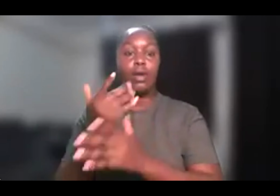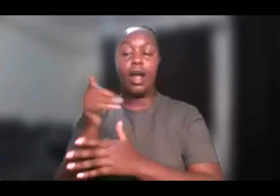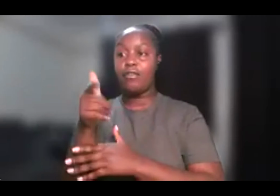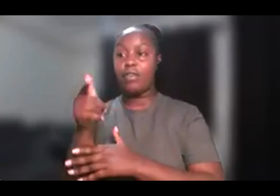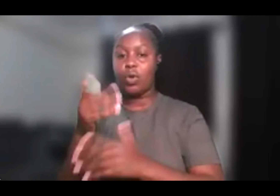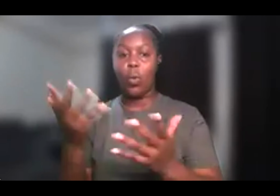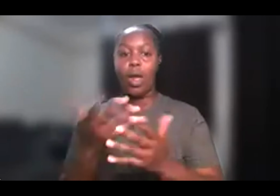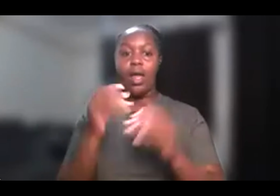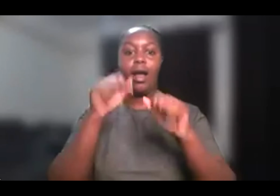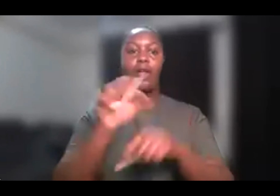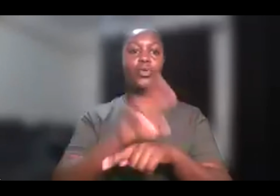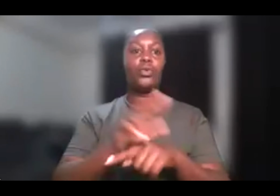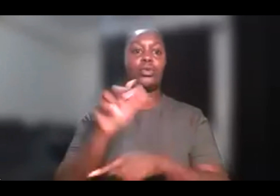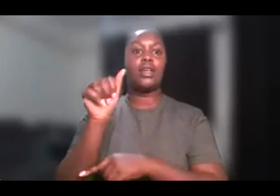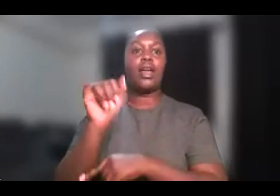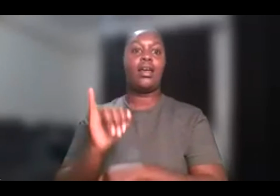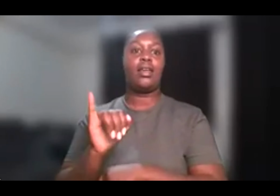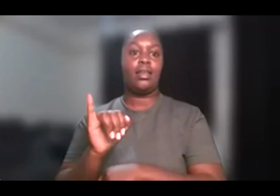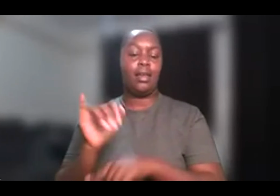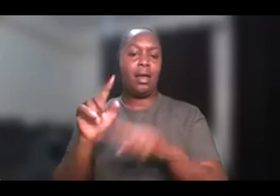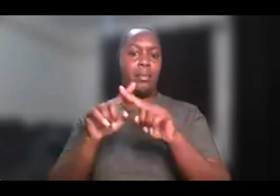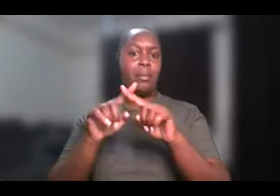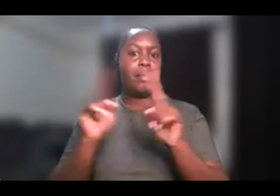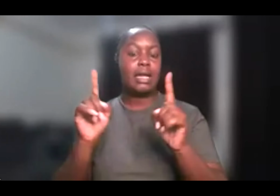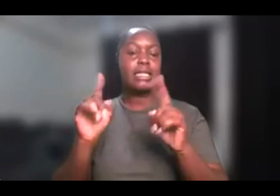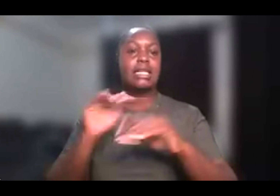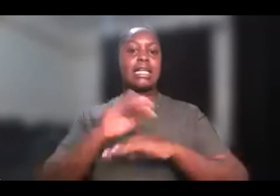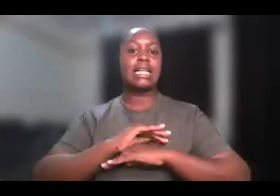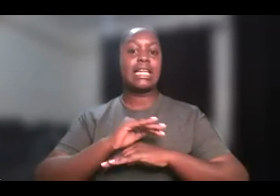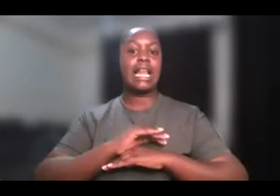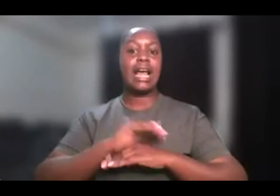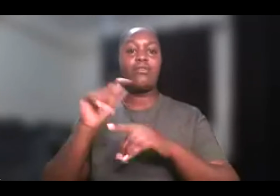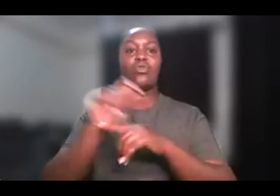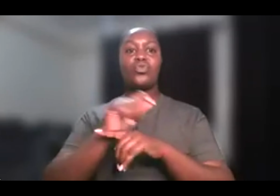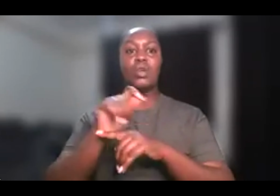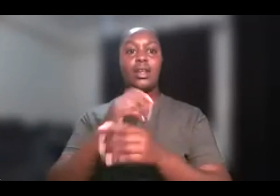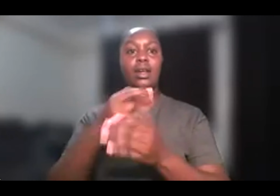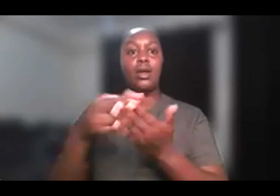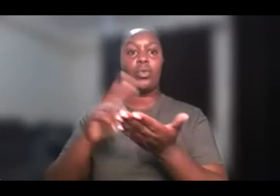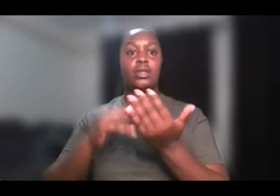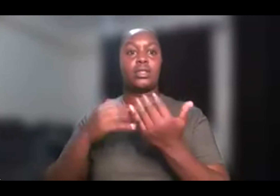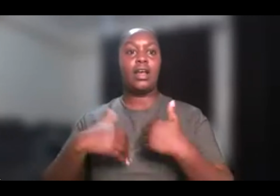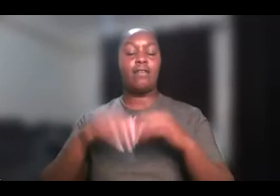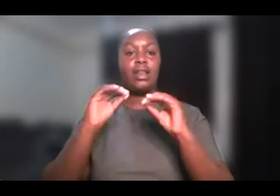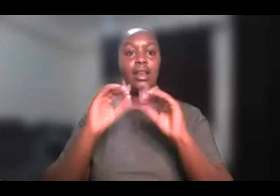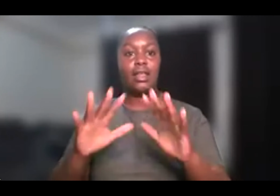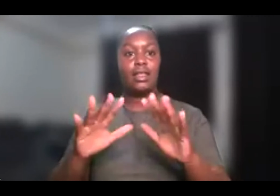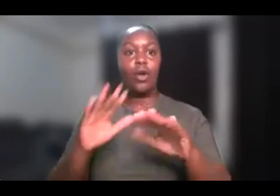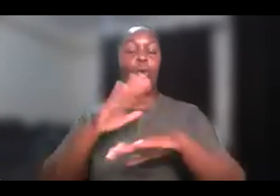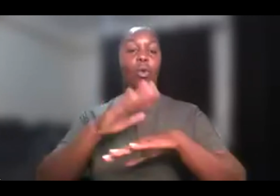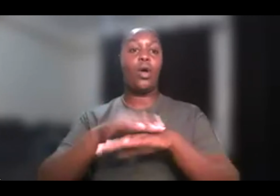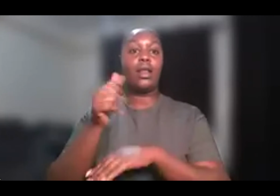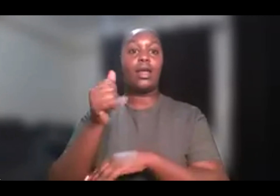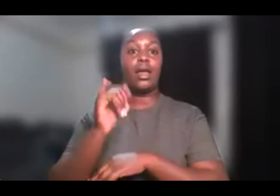did not have enough training resources for a reliable AI model. Then, by discussing with the deaf community and sign